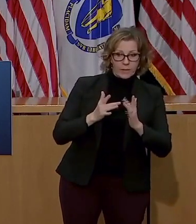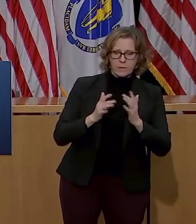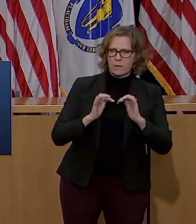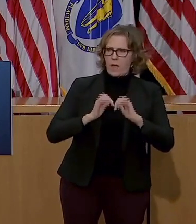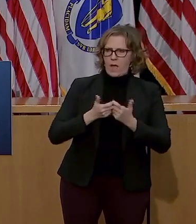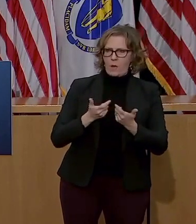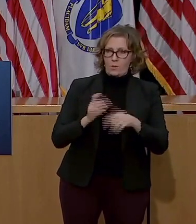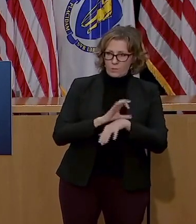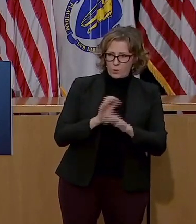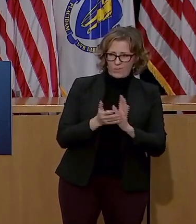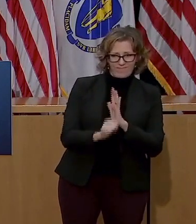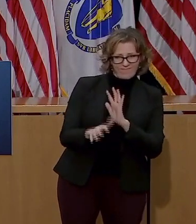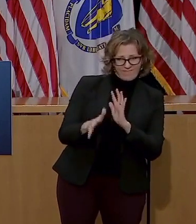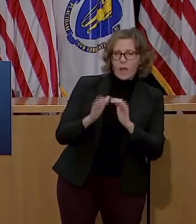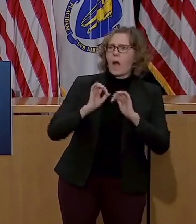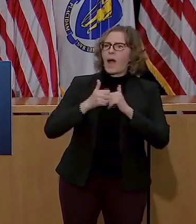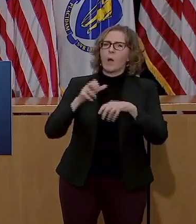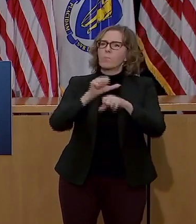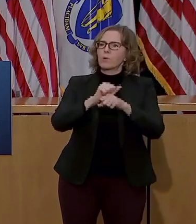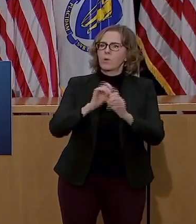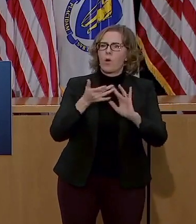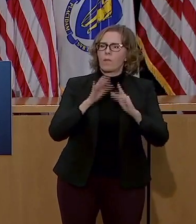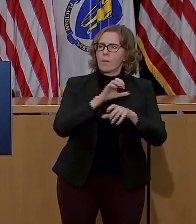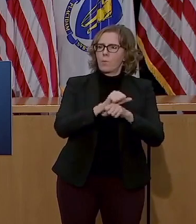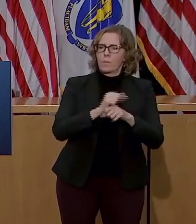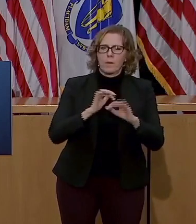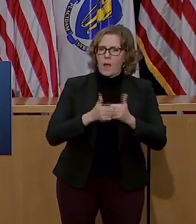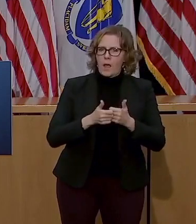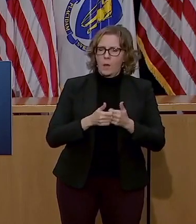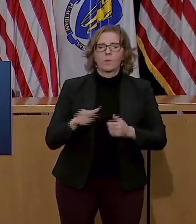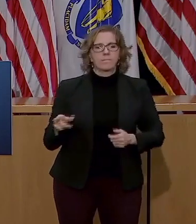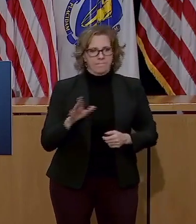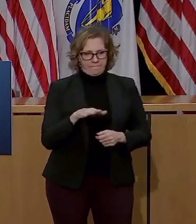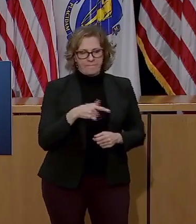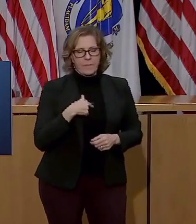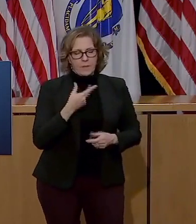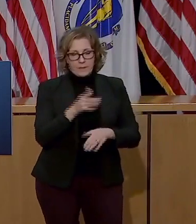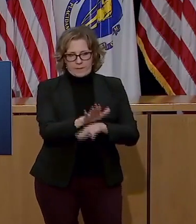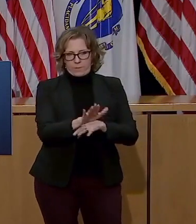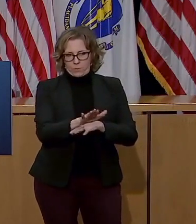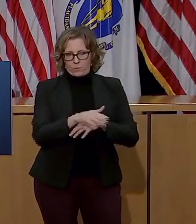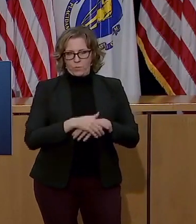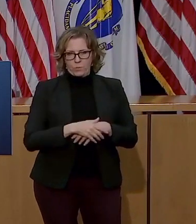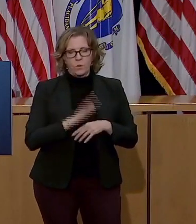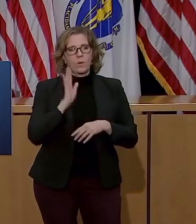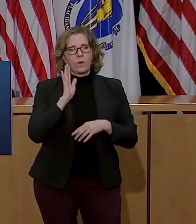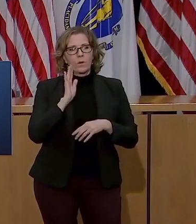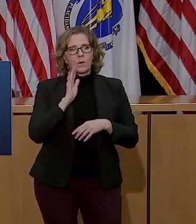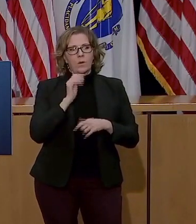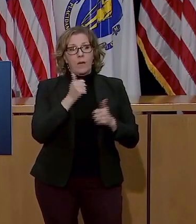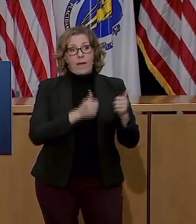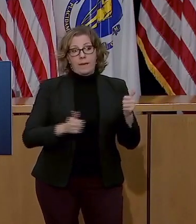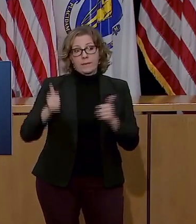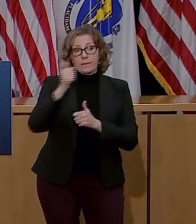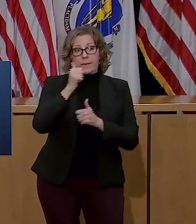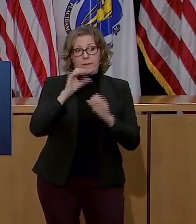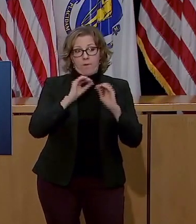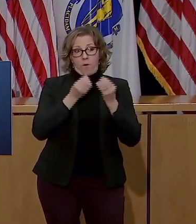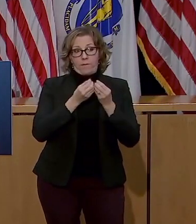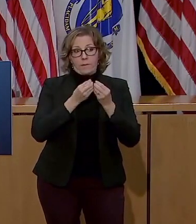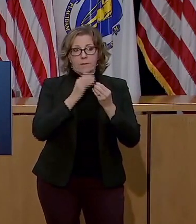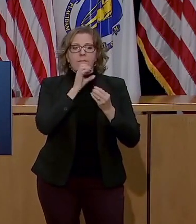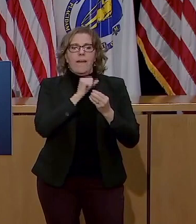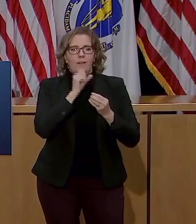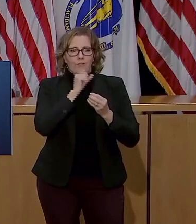at 1 o'clock today, I think it is, this afternoon, the wonderful Executive Office of Elder Affairs is